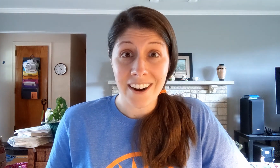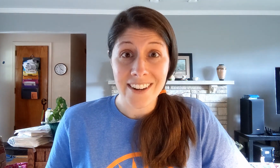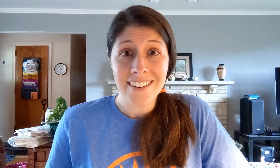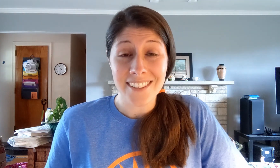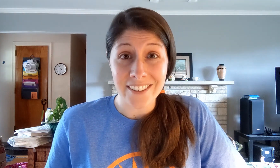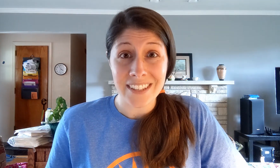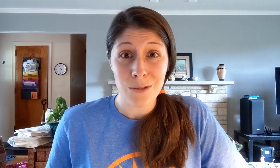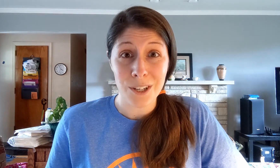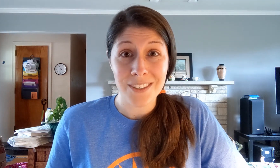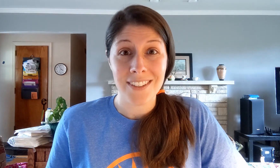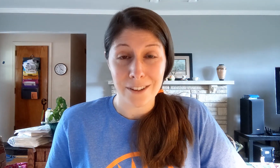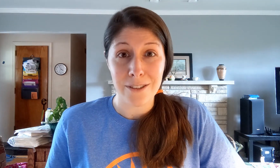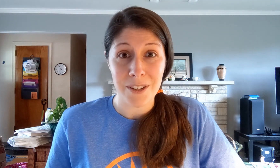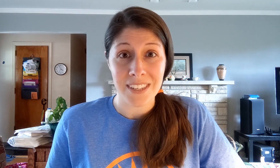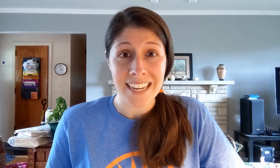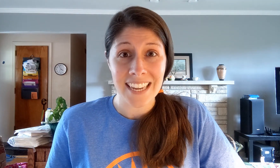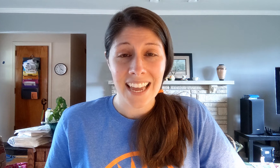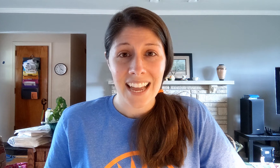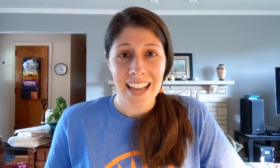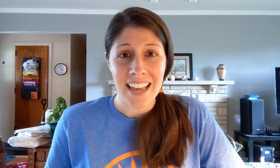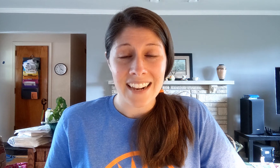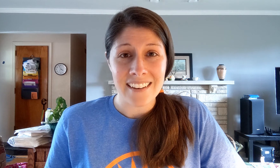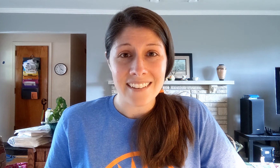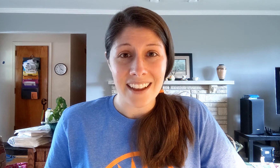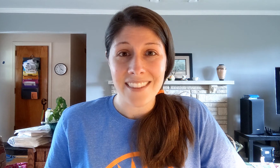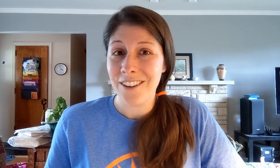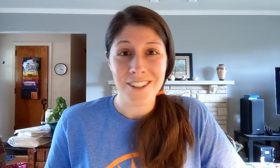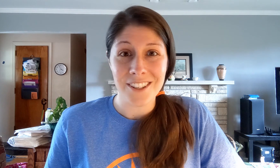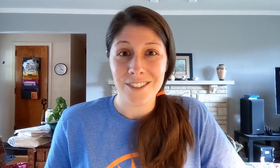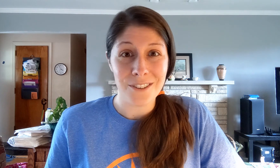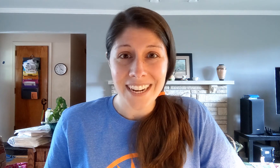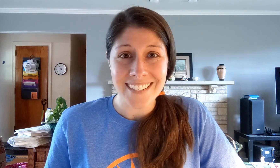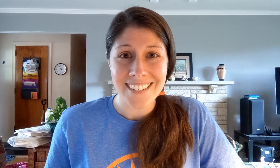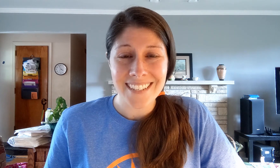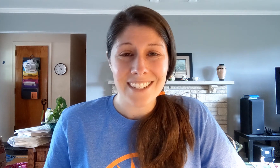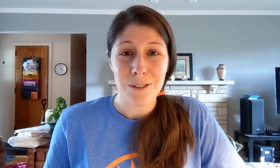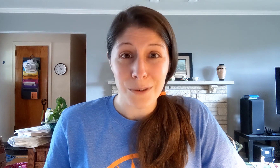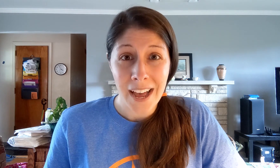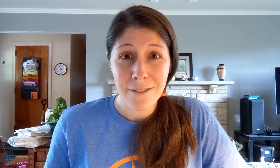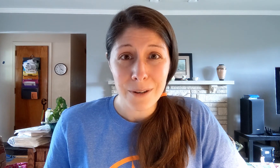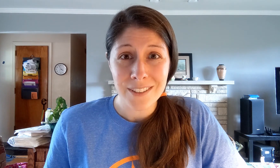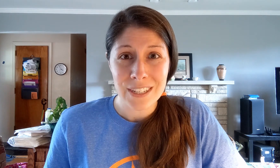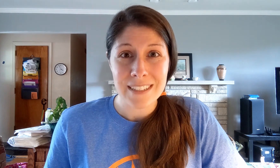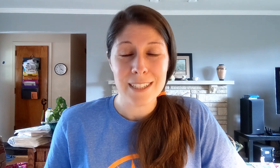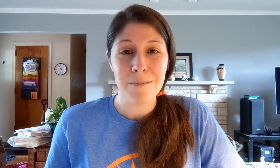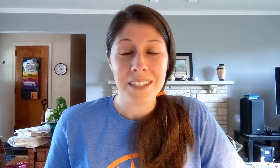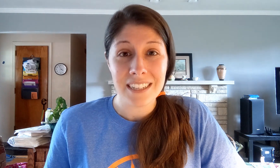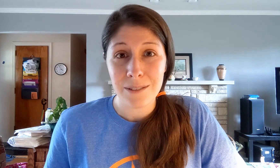hard to learn these words, to learn the music, and I think you're going to do great. So if you have questions, please